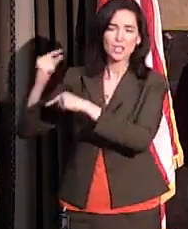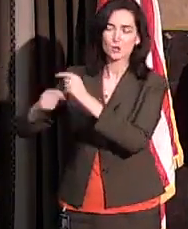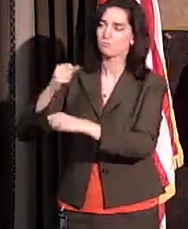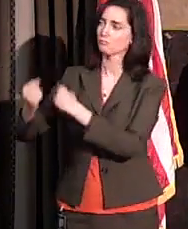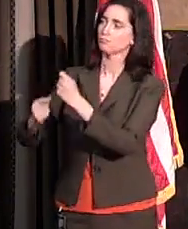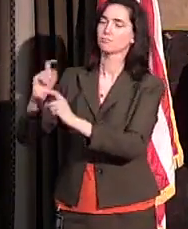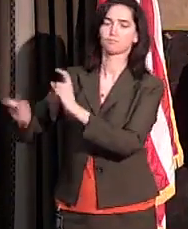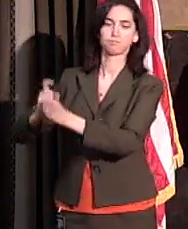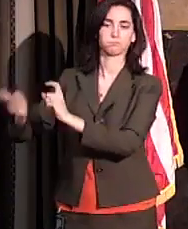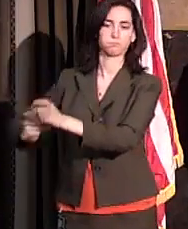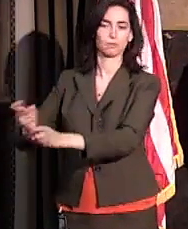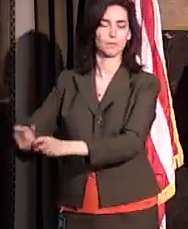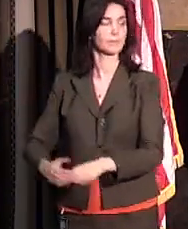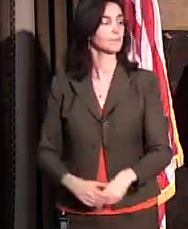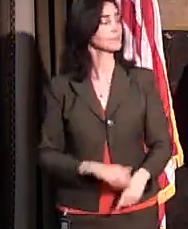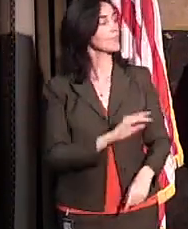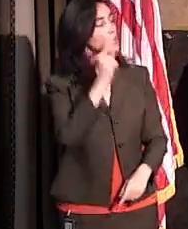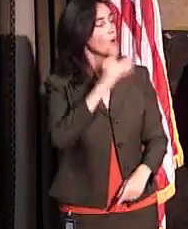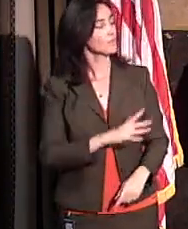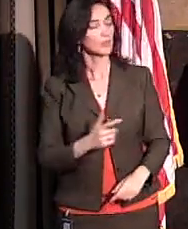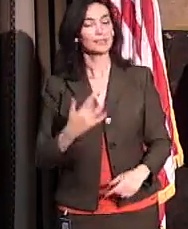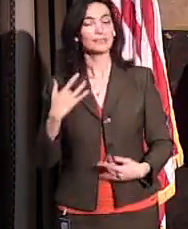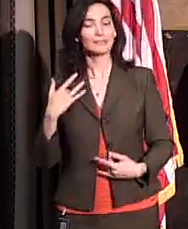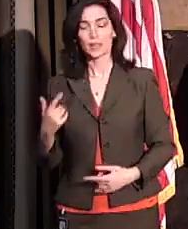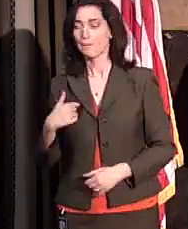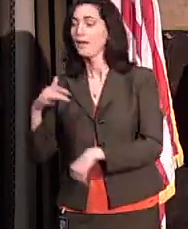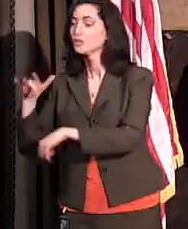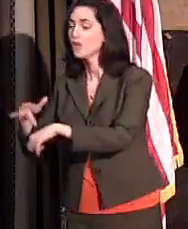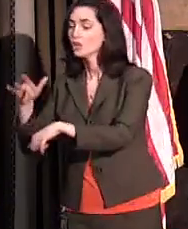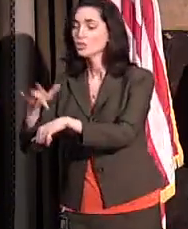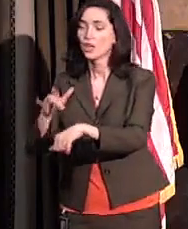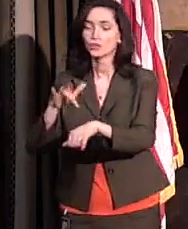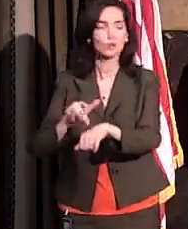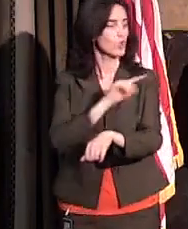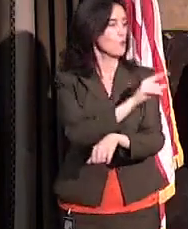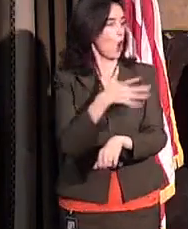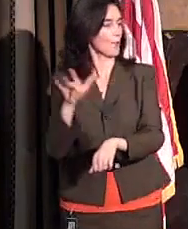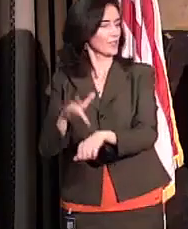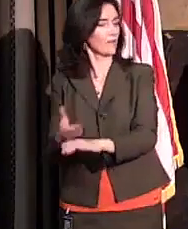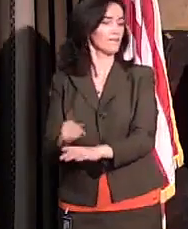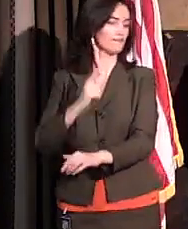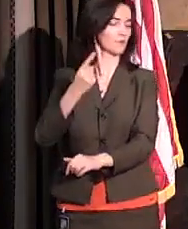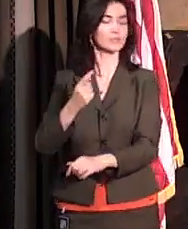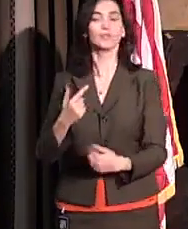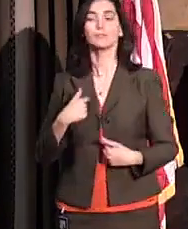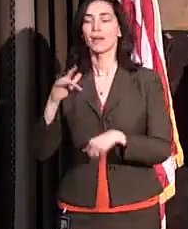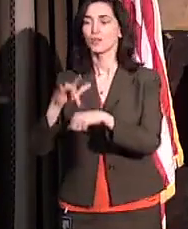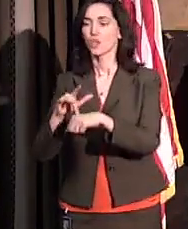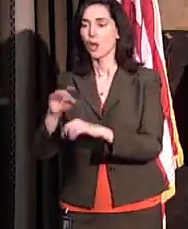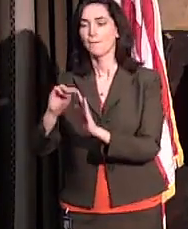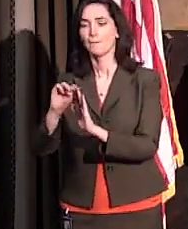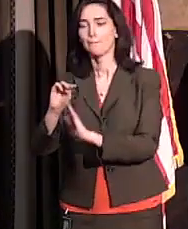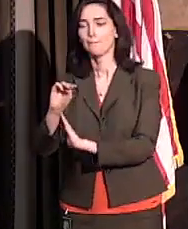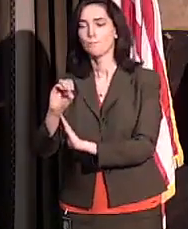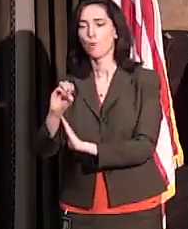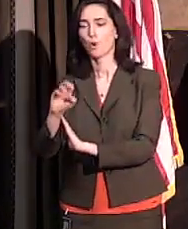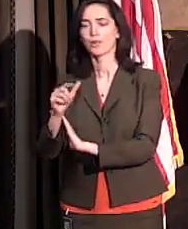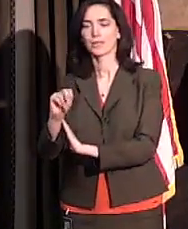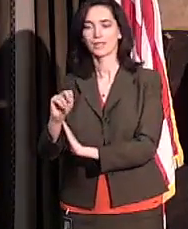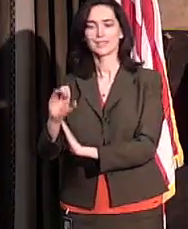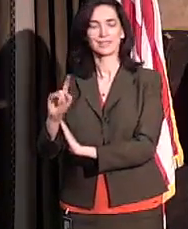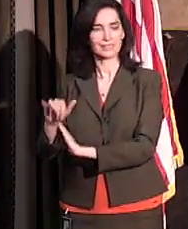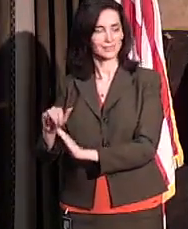Governor, it seems that everywhere I go, you have already been. This week was Morgan City, where Captain Les Rolfe and Max